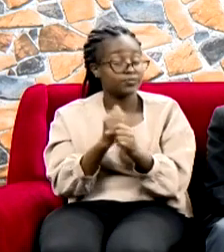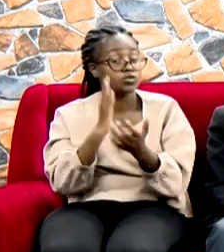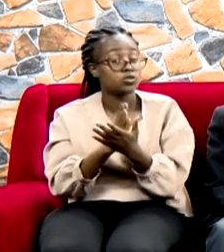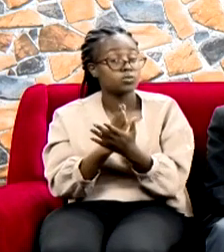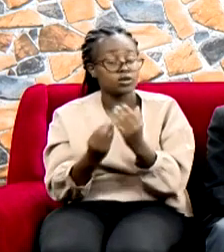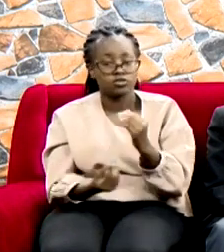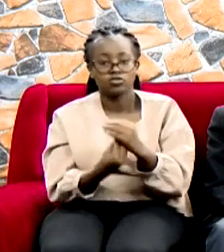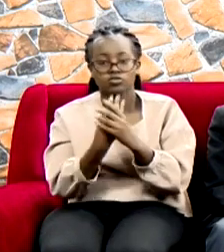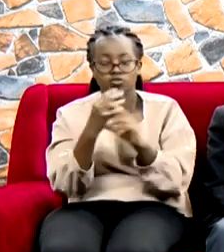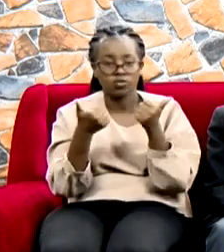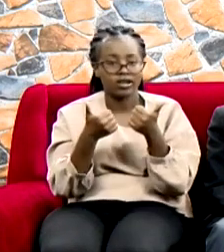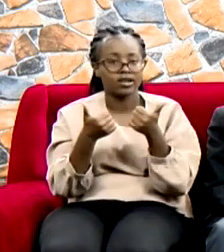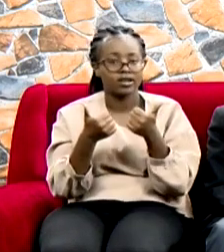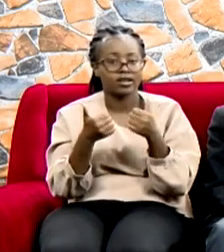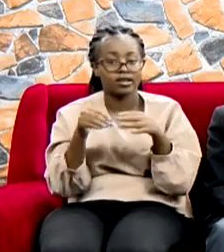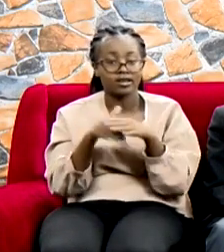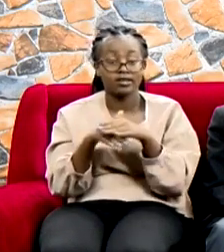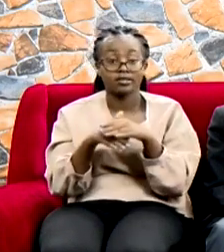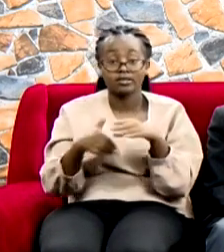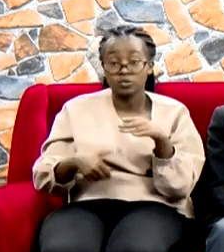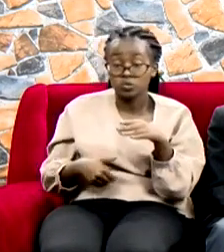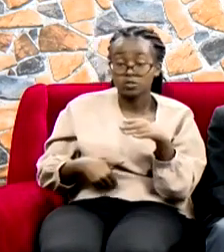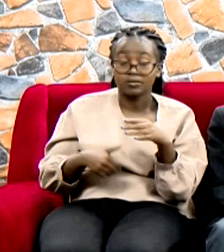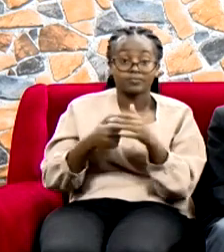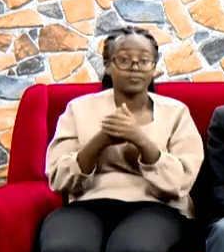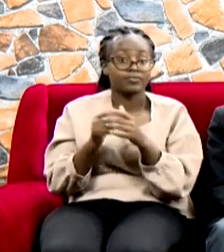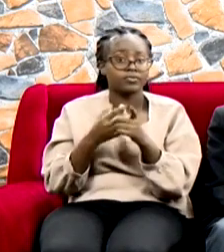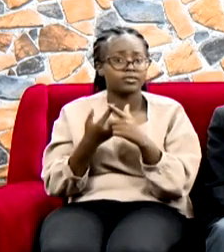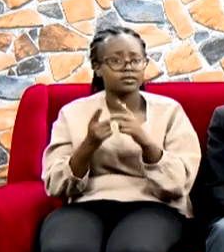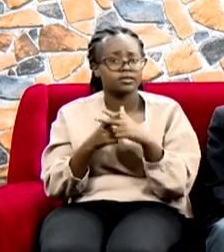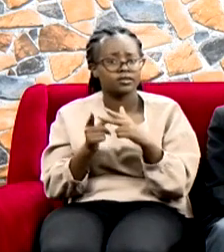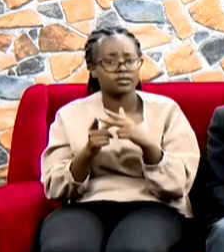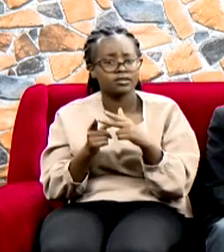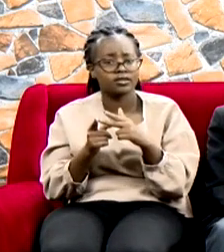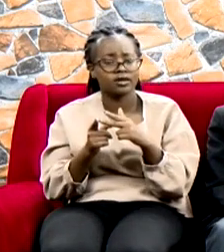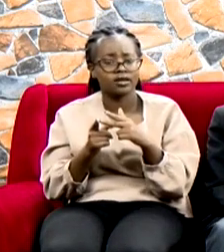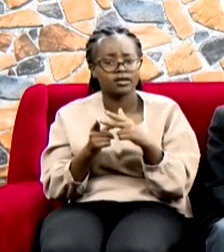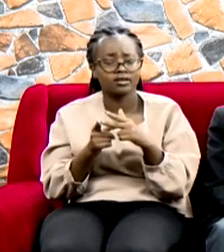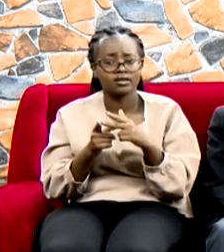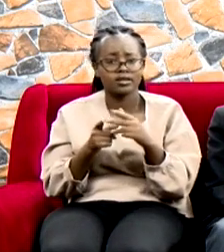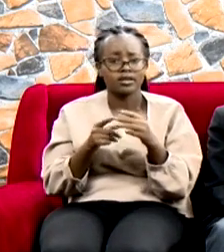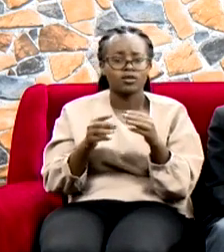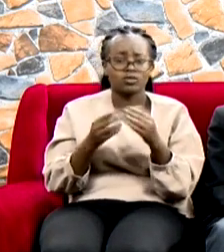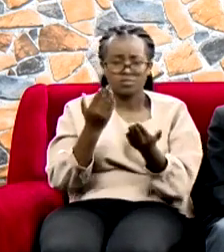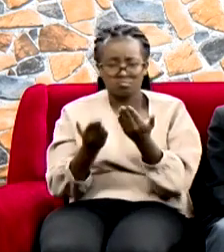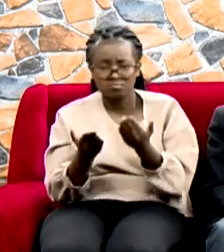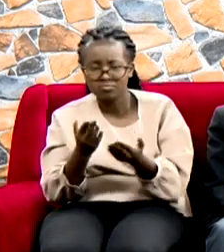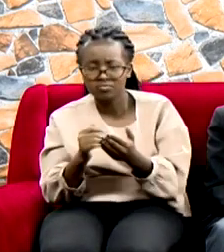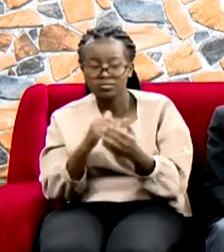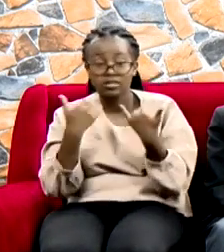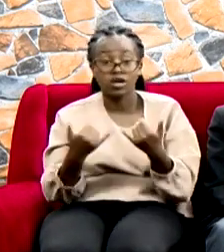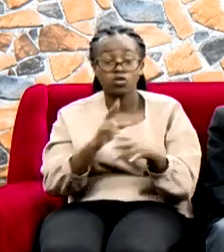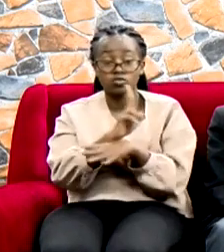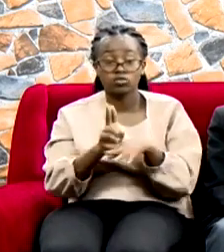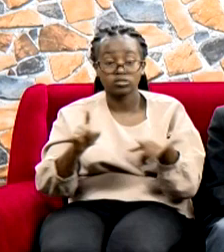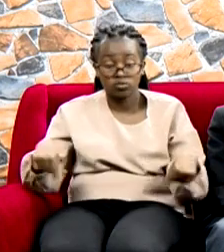she grew very well. In her teenage, she passed through teenage. And then she just started losing mobility. Now she's on a